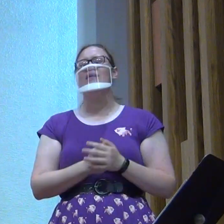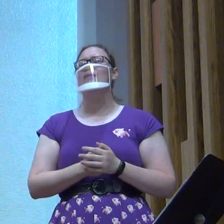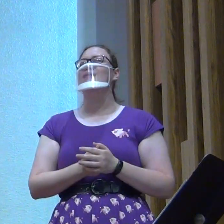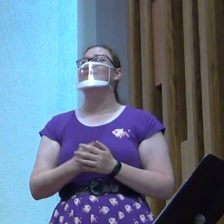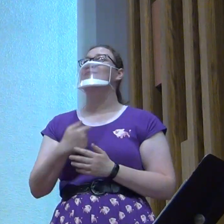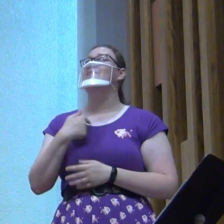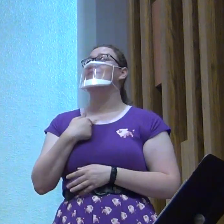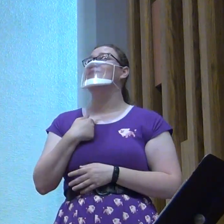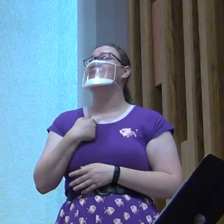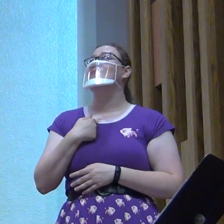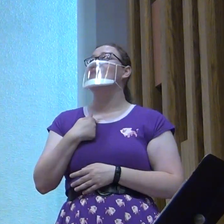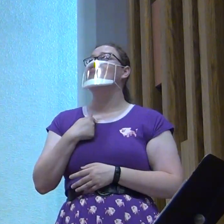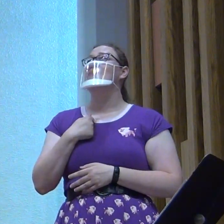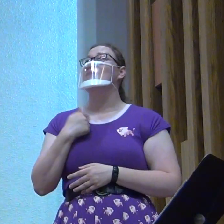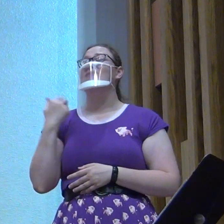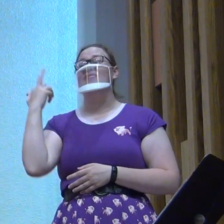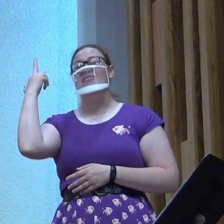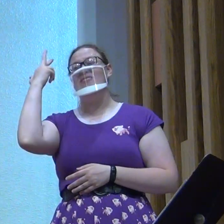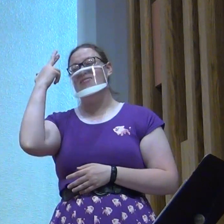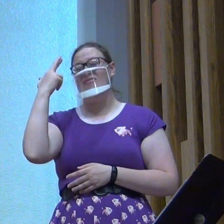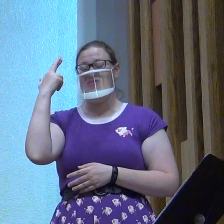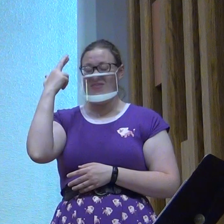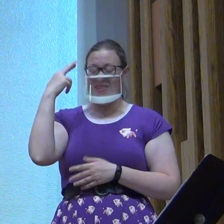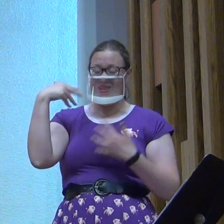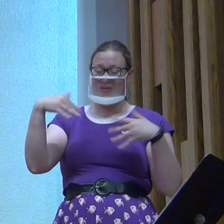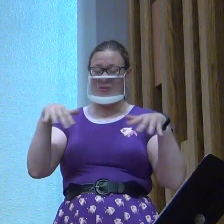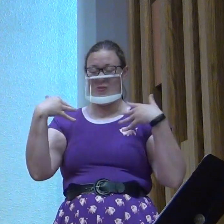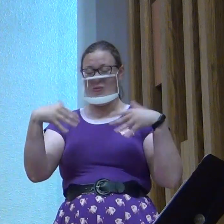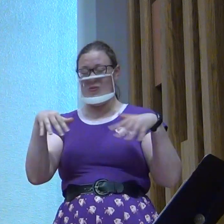Father, I know how hard it is to